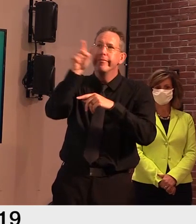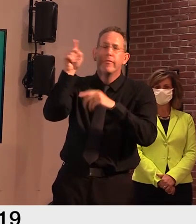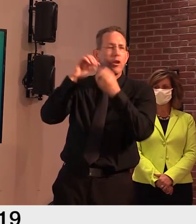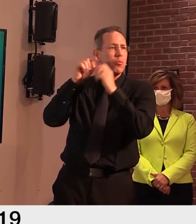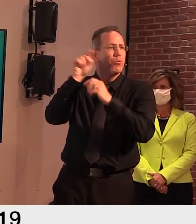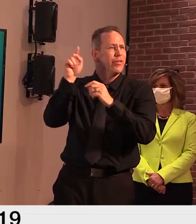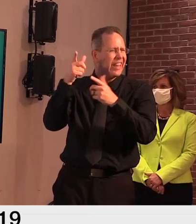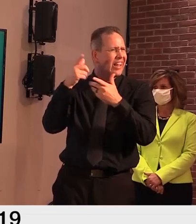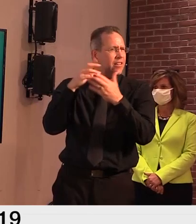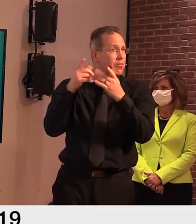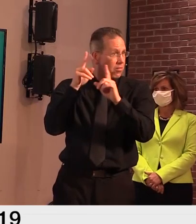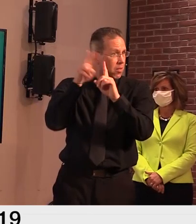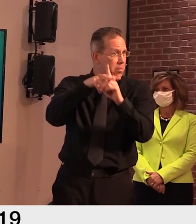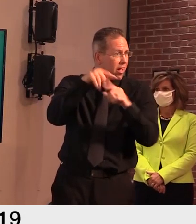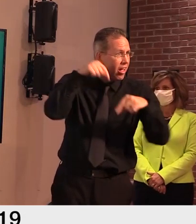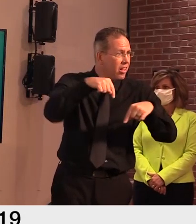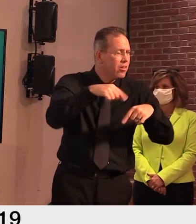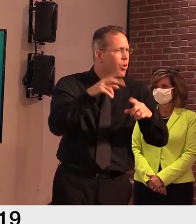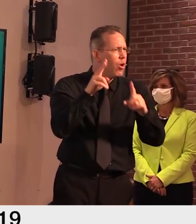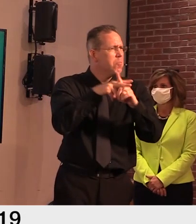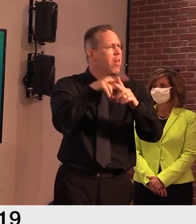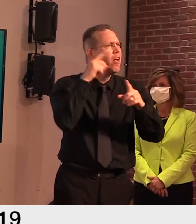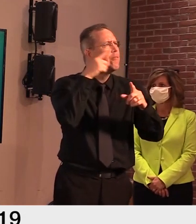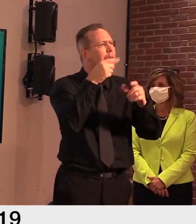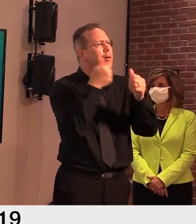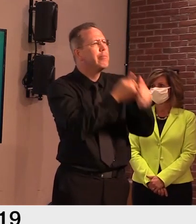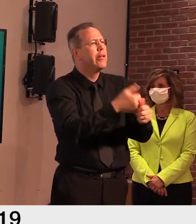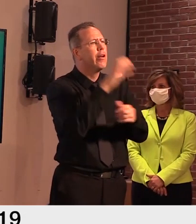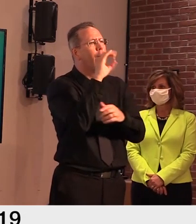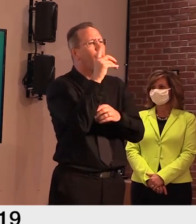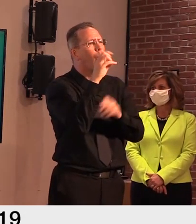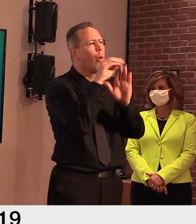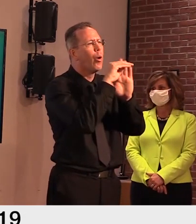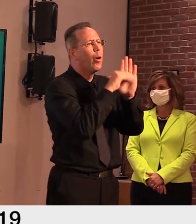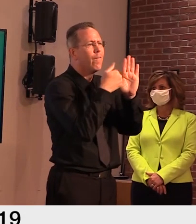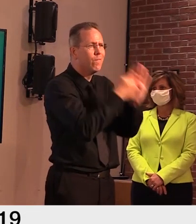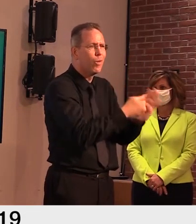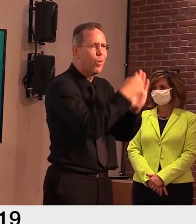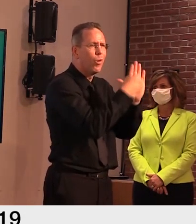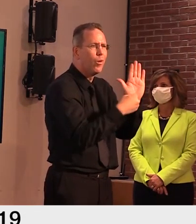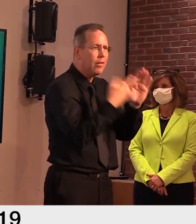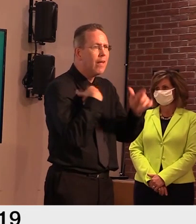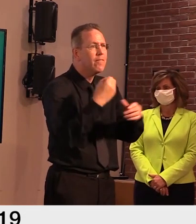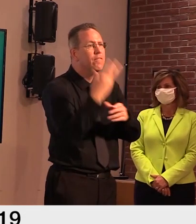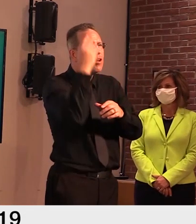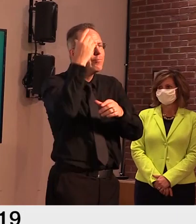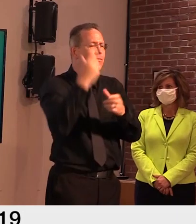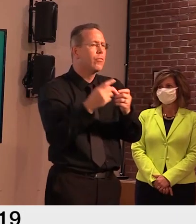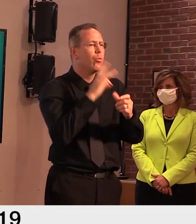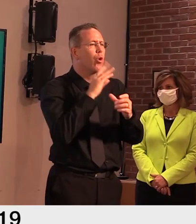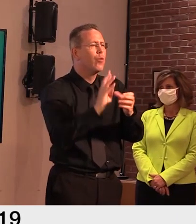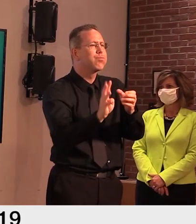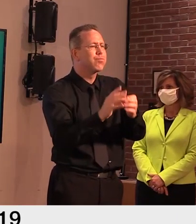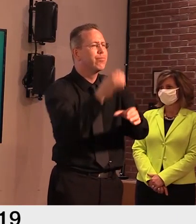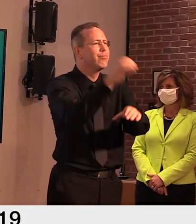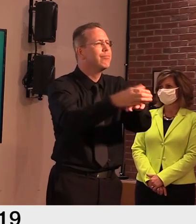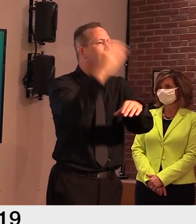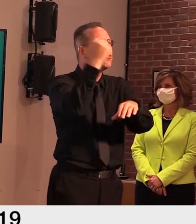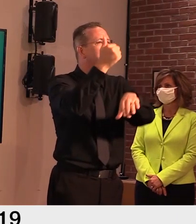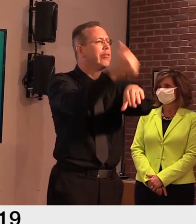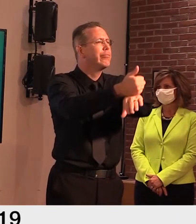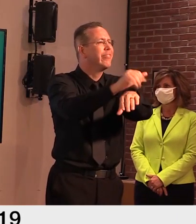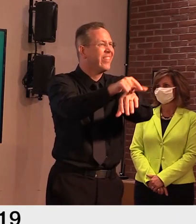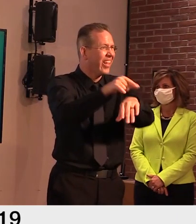occupancy limits, which had to do with the fire as well. We had to base it on something. Nothing is going to be perfect in this